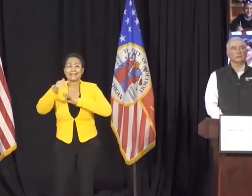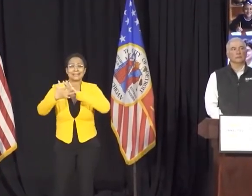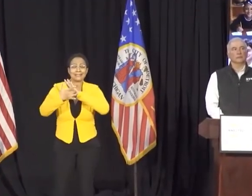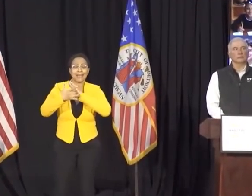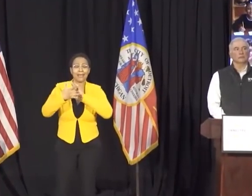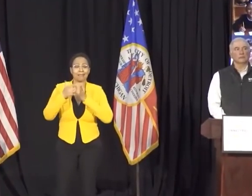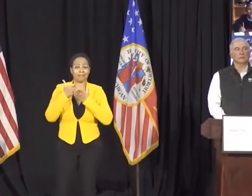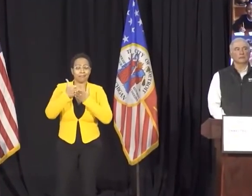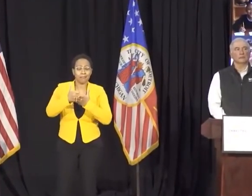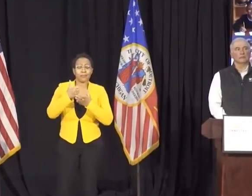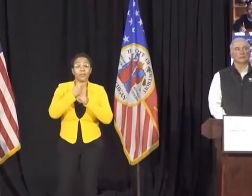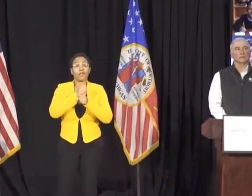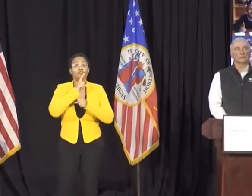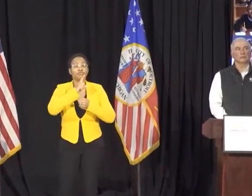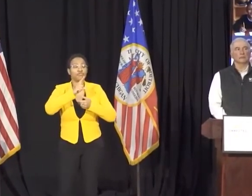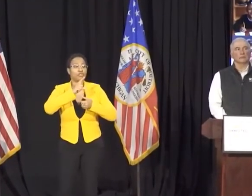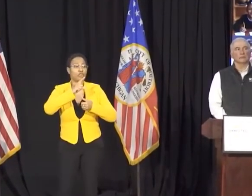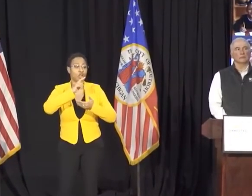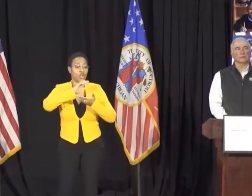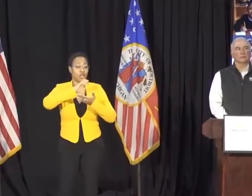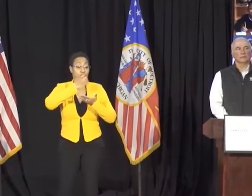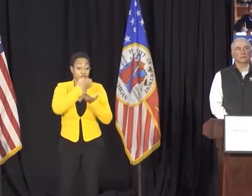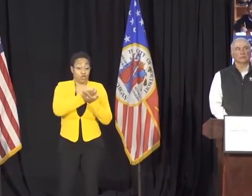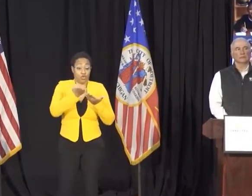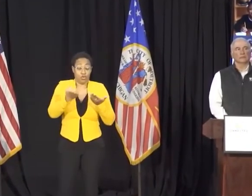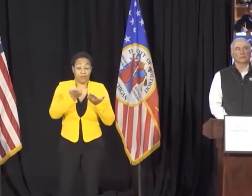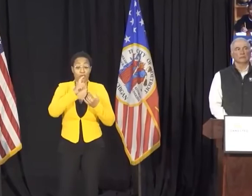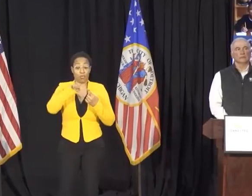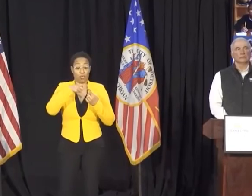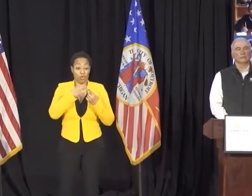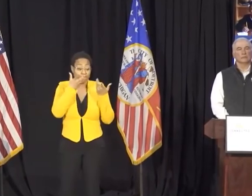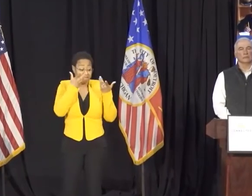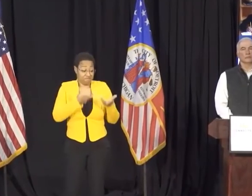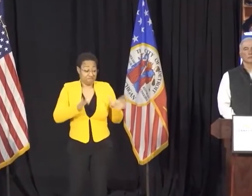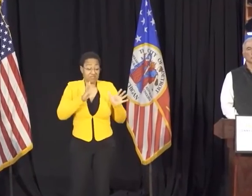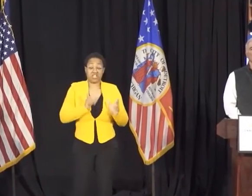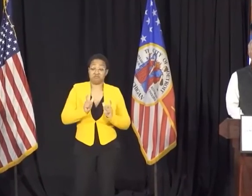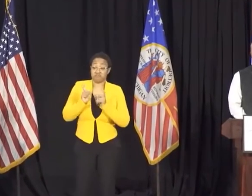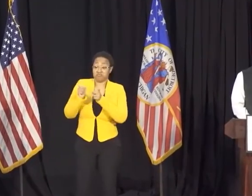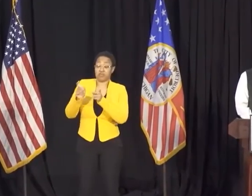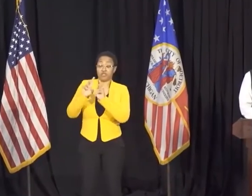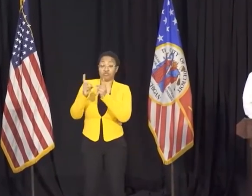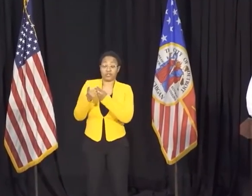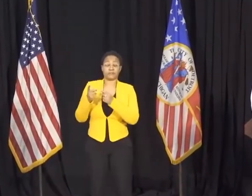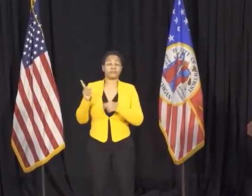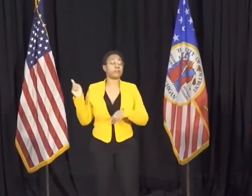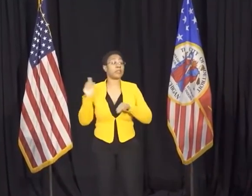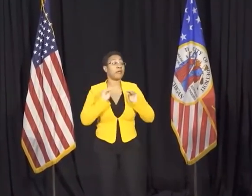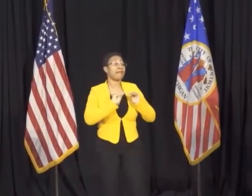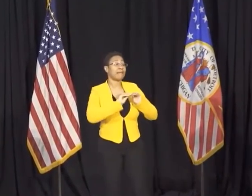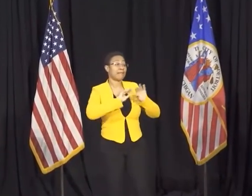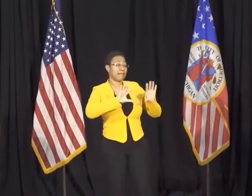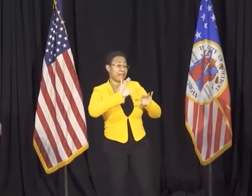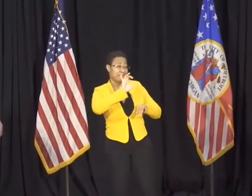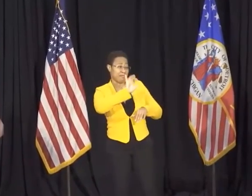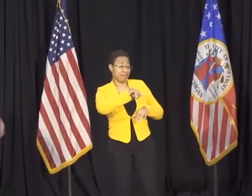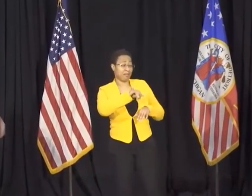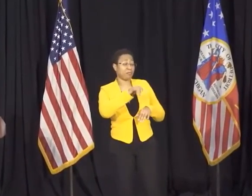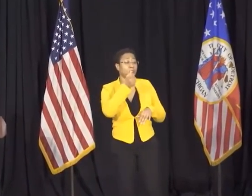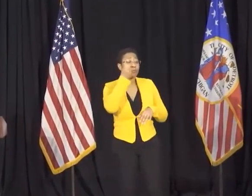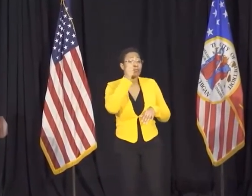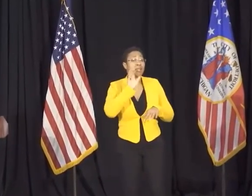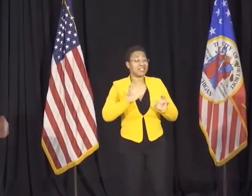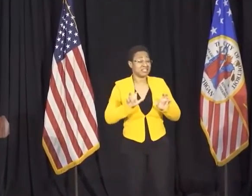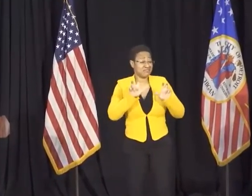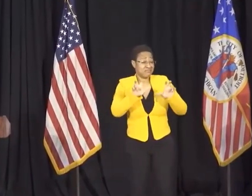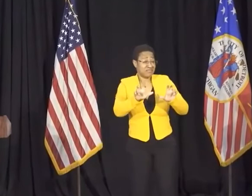and what can be done to ensure that the equipment is returned to the district when it needs to be? Yeah, so to clarify, this investment, this